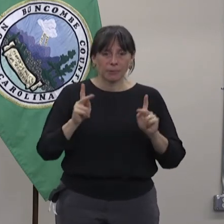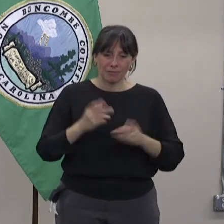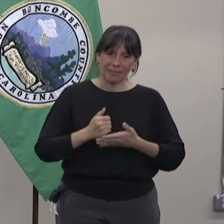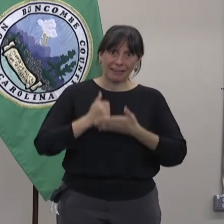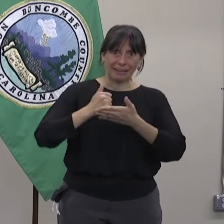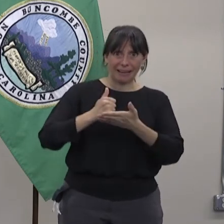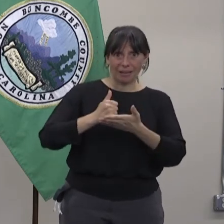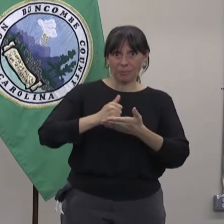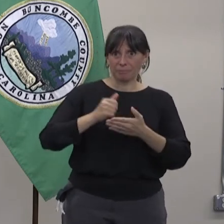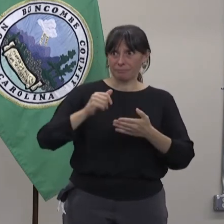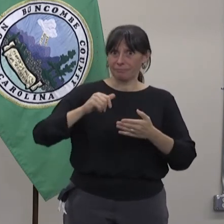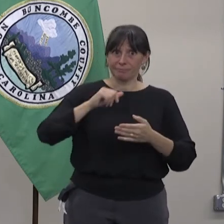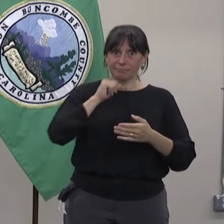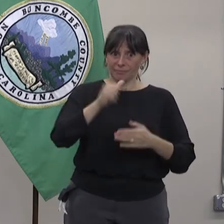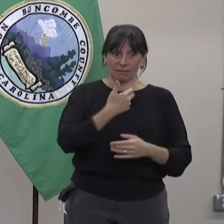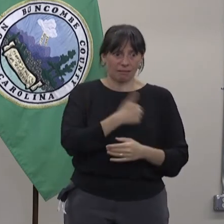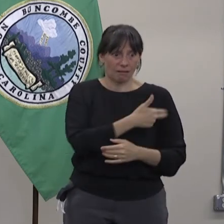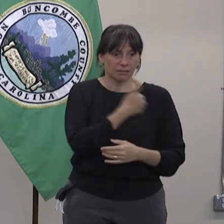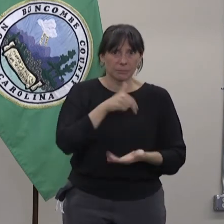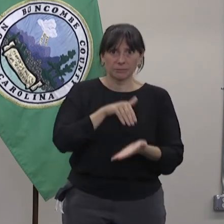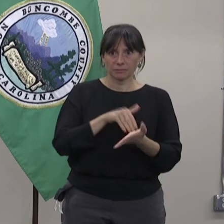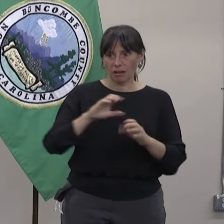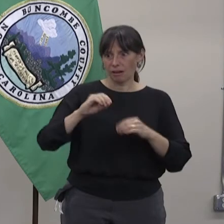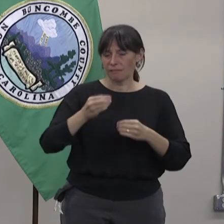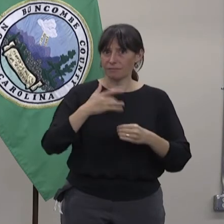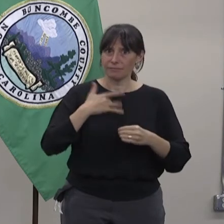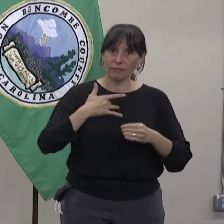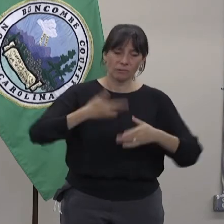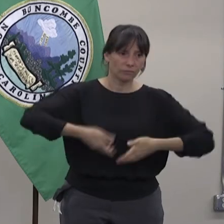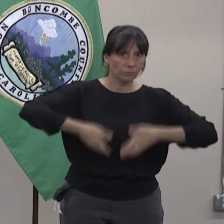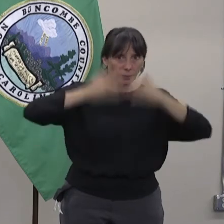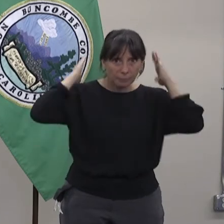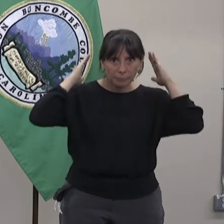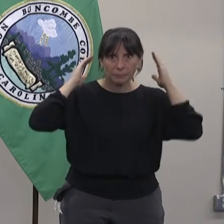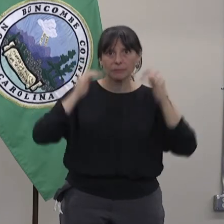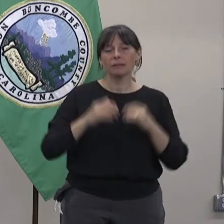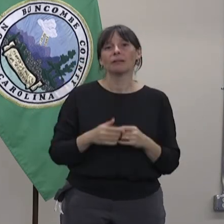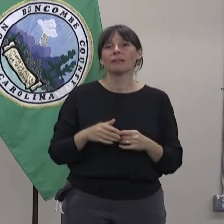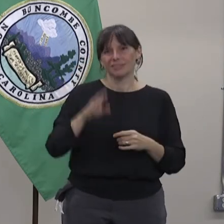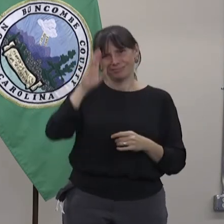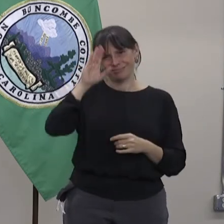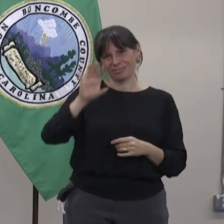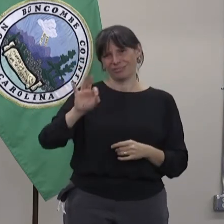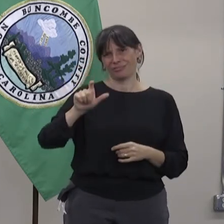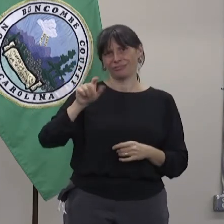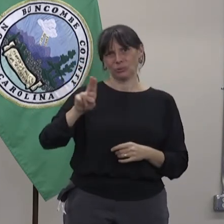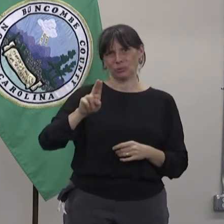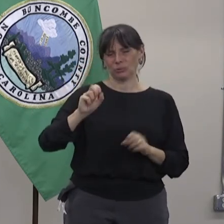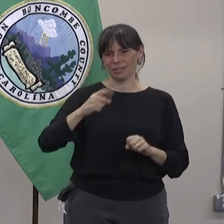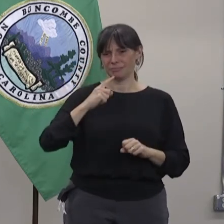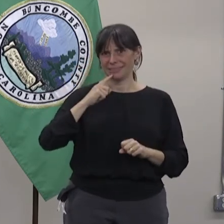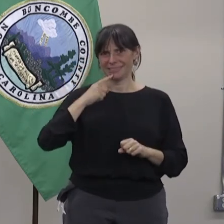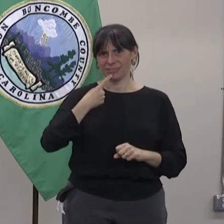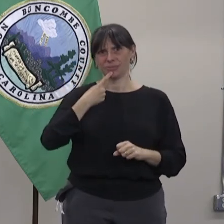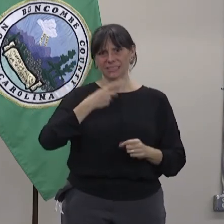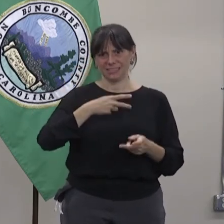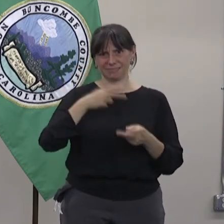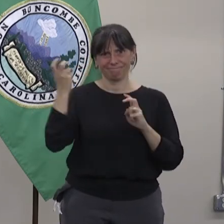systems responding to COVID-19. As you know, flu is a serious respiratory illness and can sometimes be